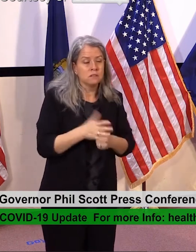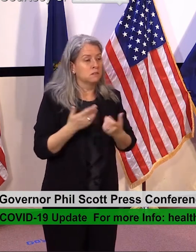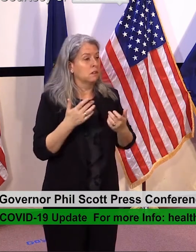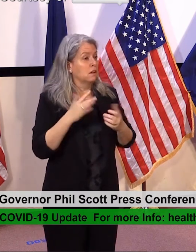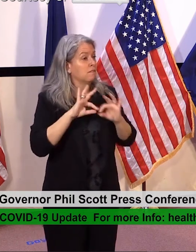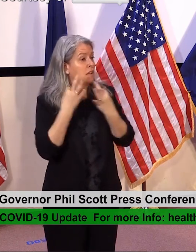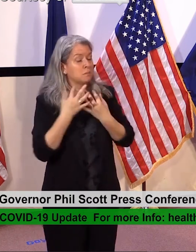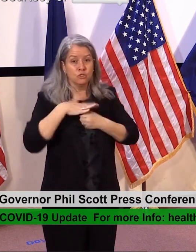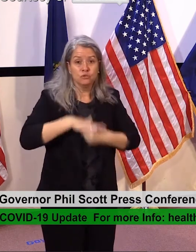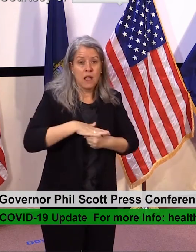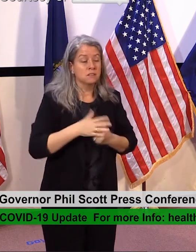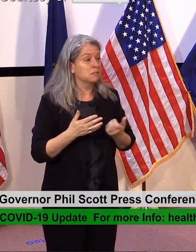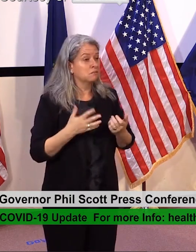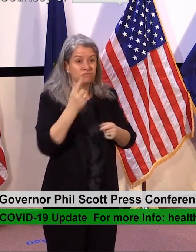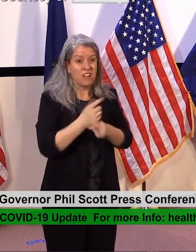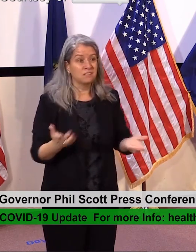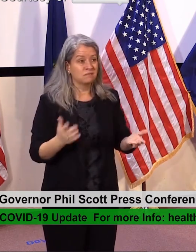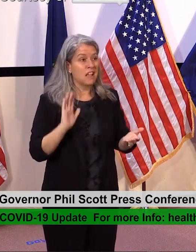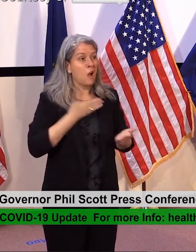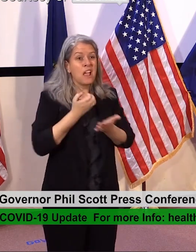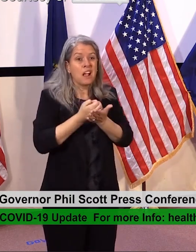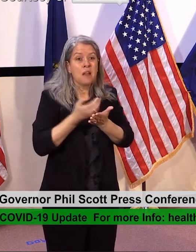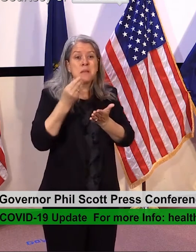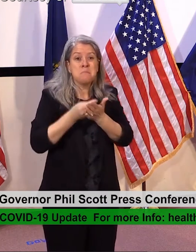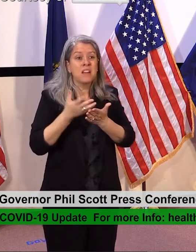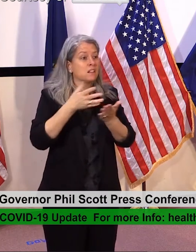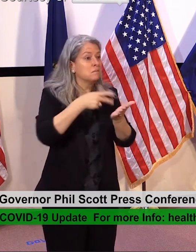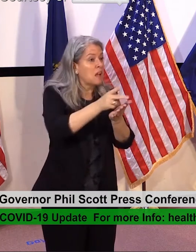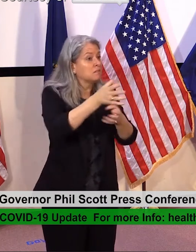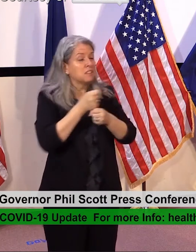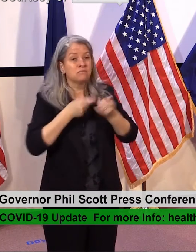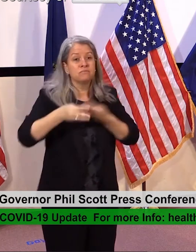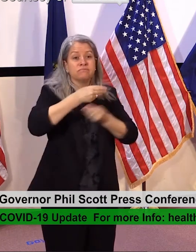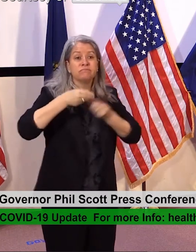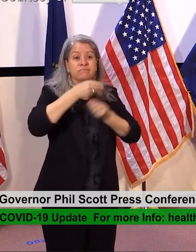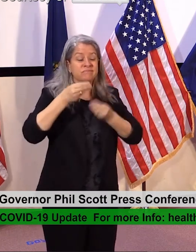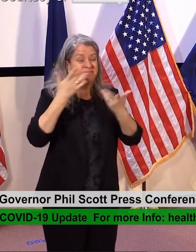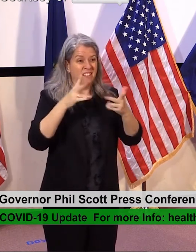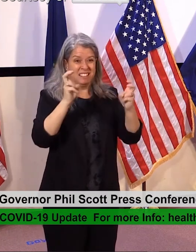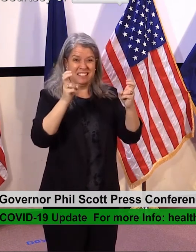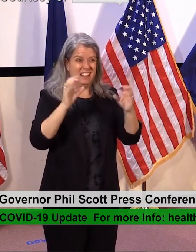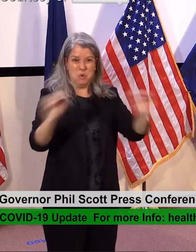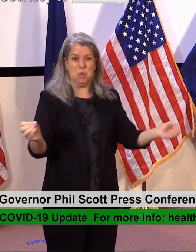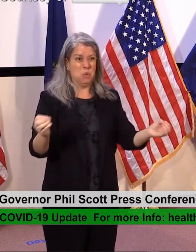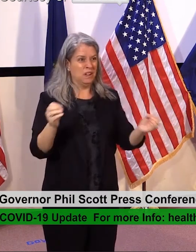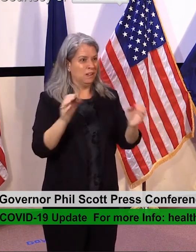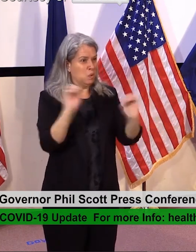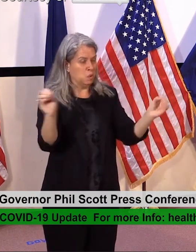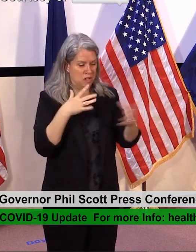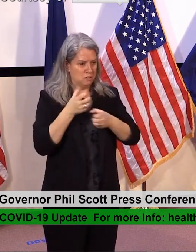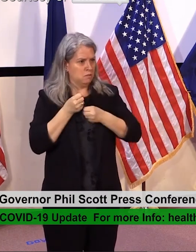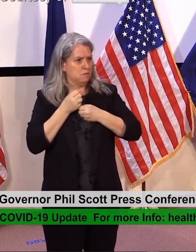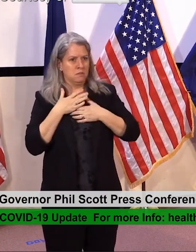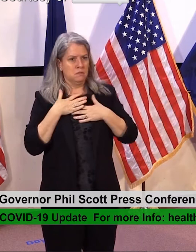We basically had to shut down our economy in order to save lives, and I know how hard this has been. So I wanted to take a